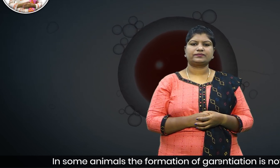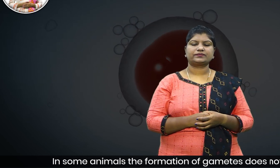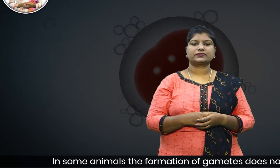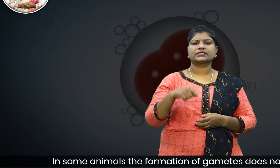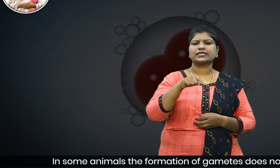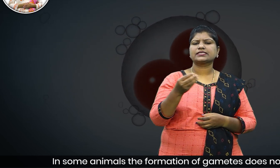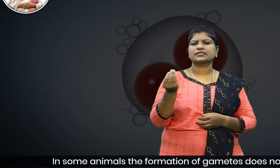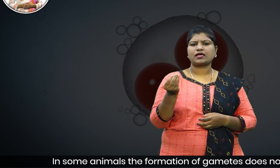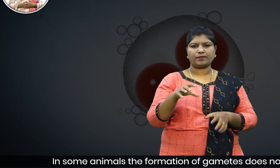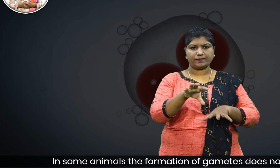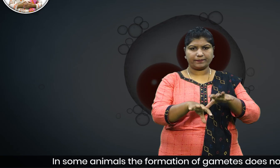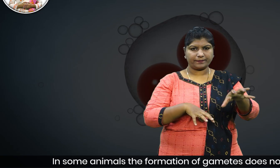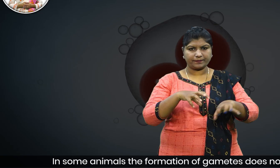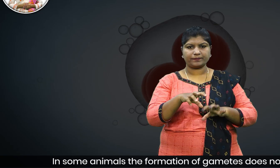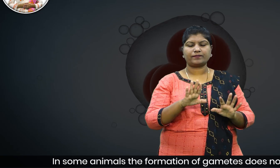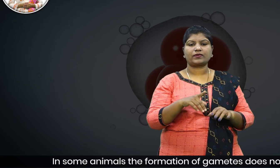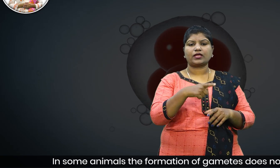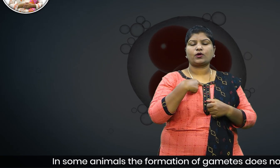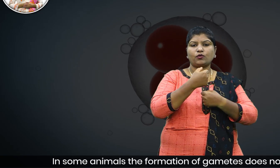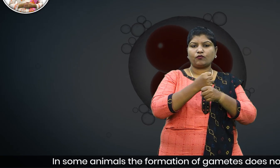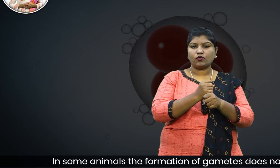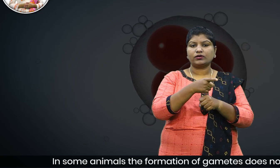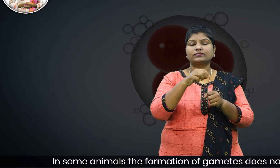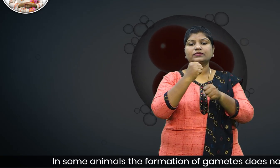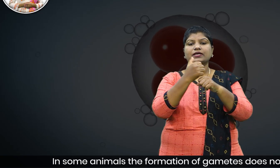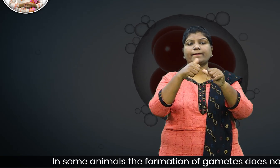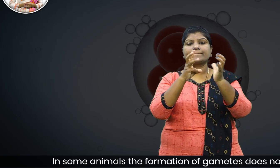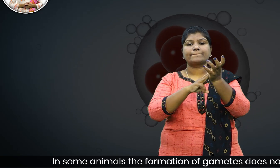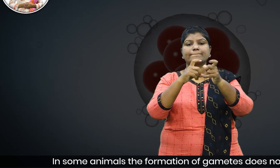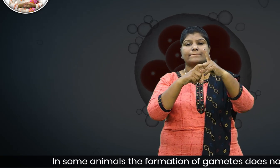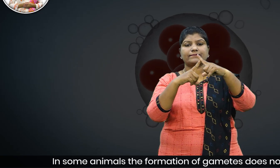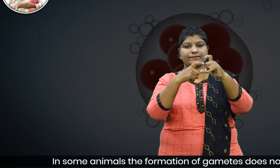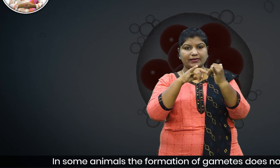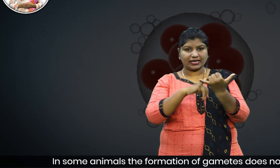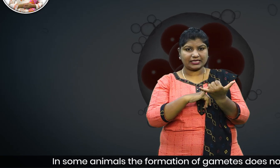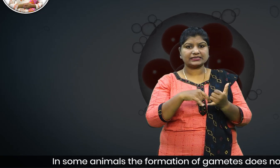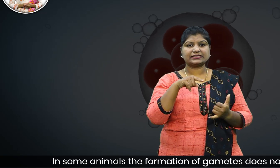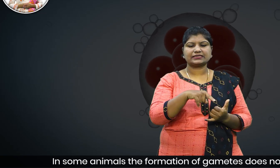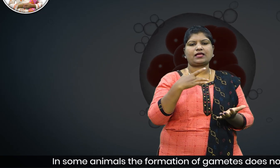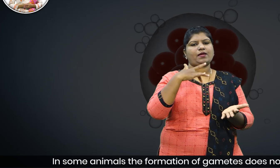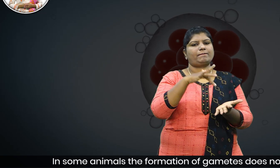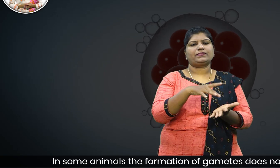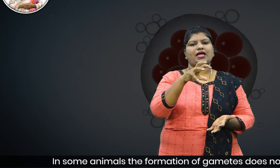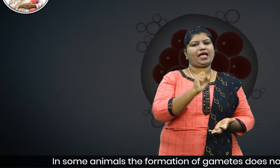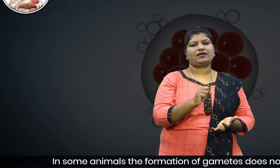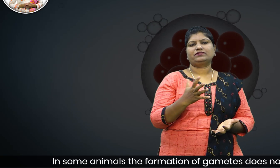In some animals, the formation of gametes does not take place,